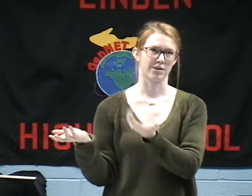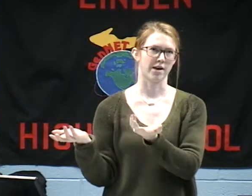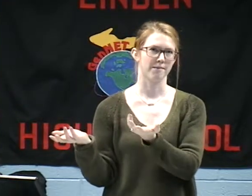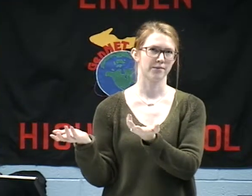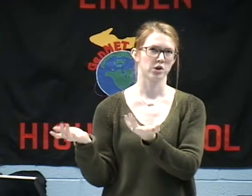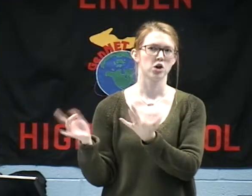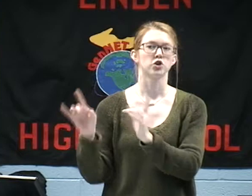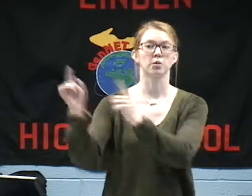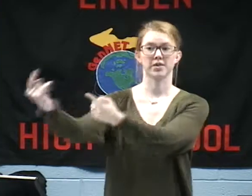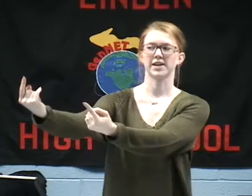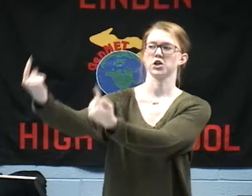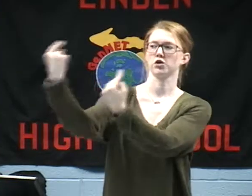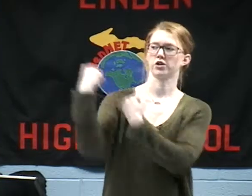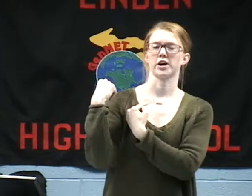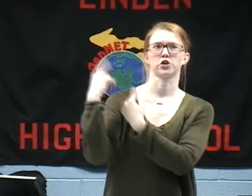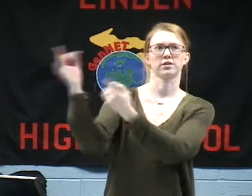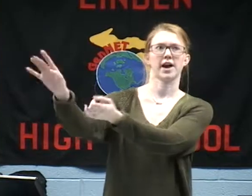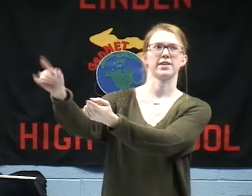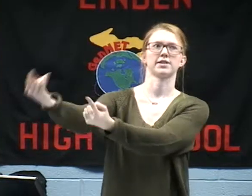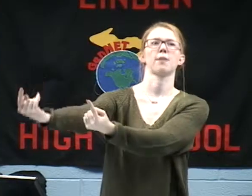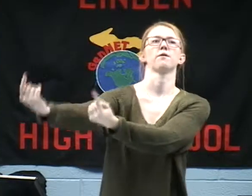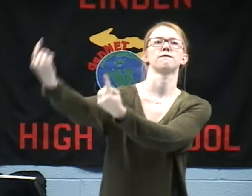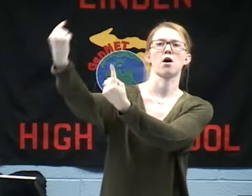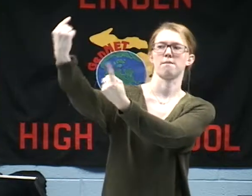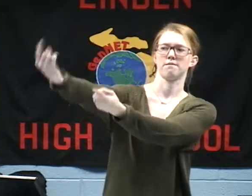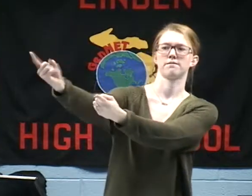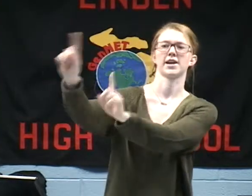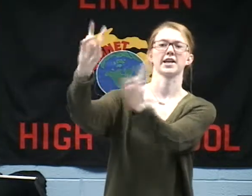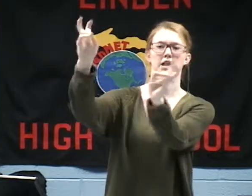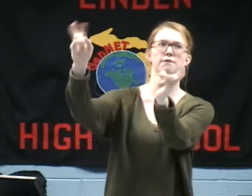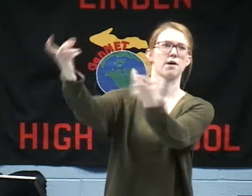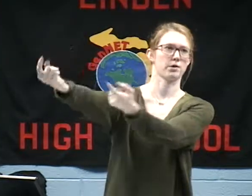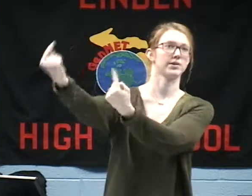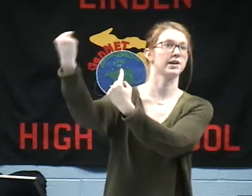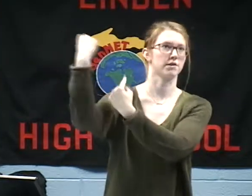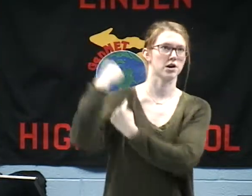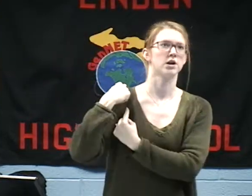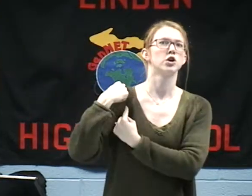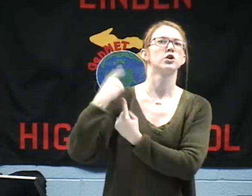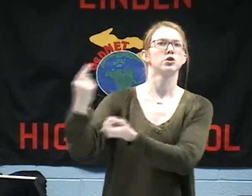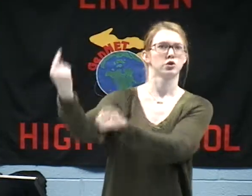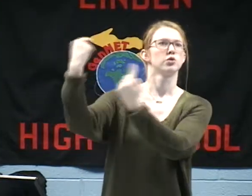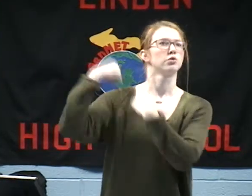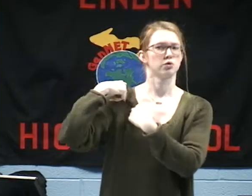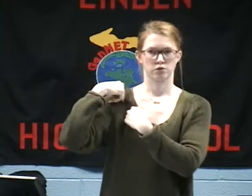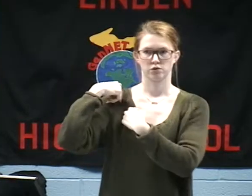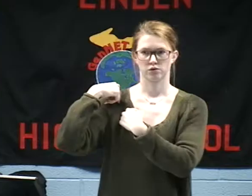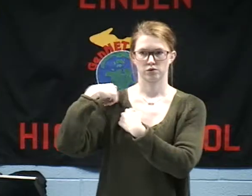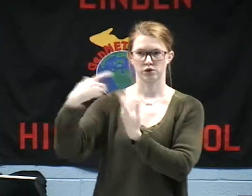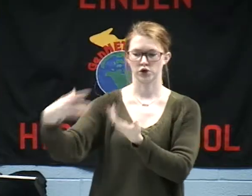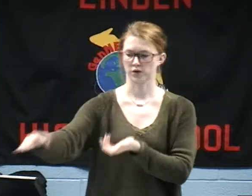Okay? So, but that's a unidirectional sign that's coming from, technically from the receiver to the